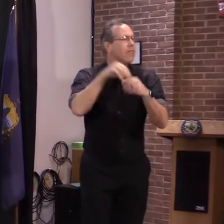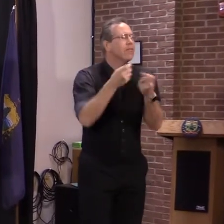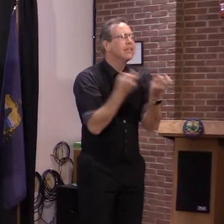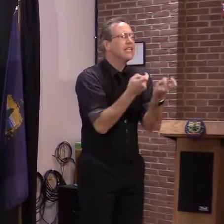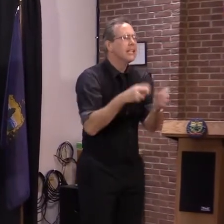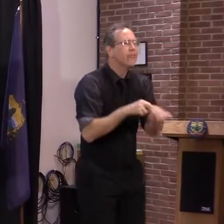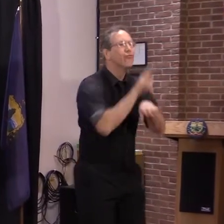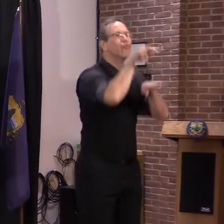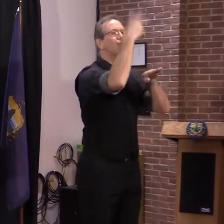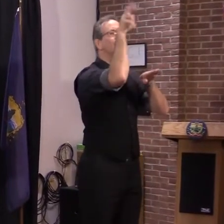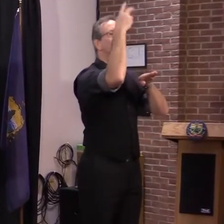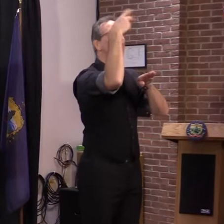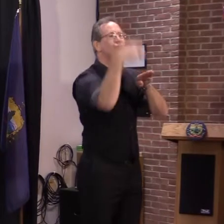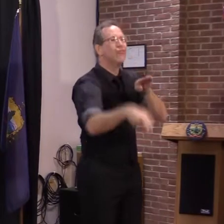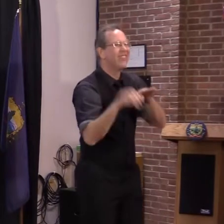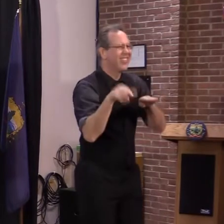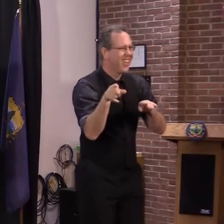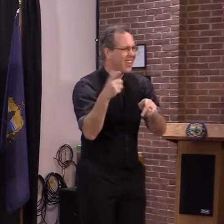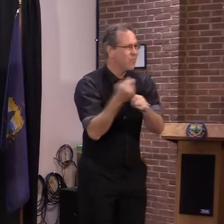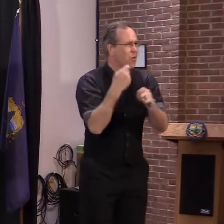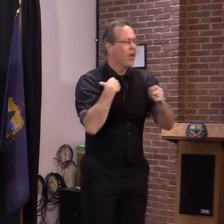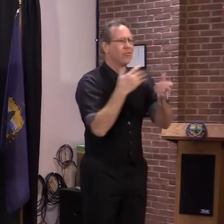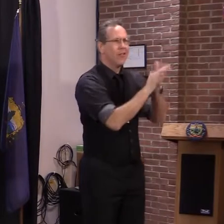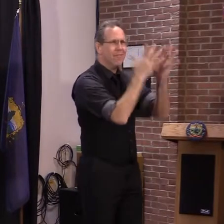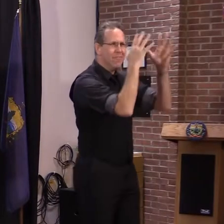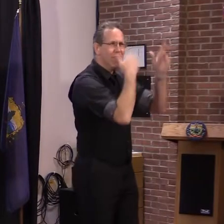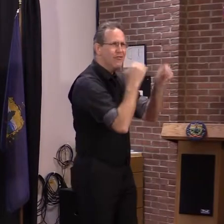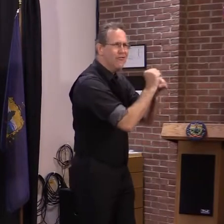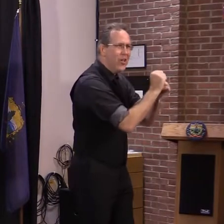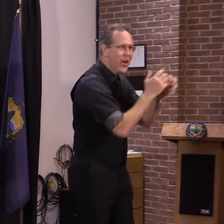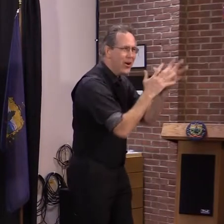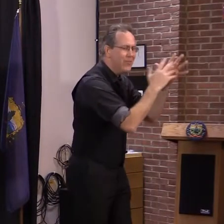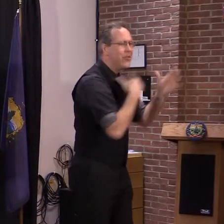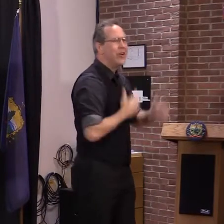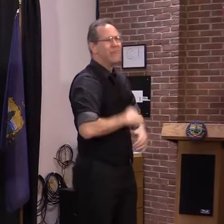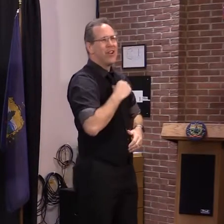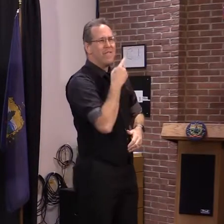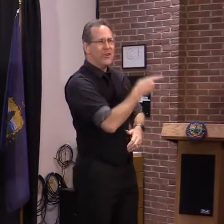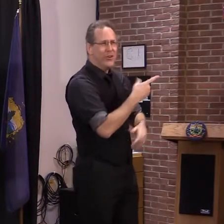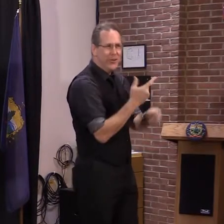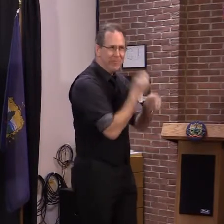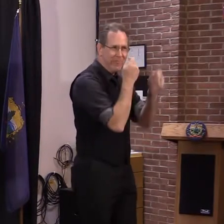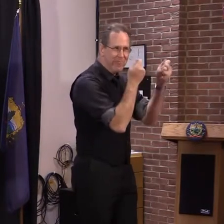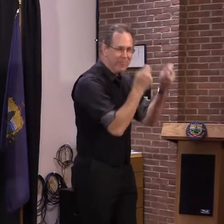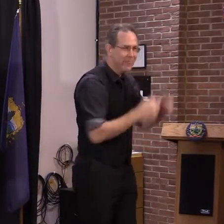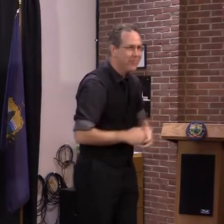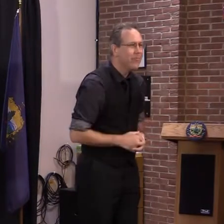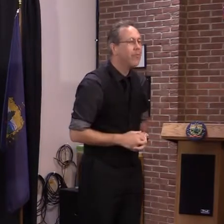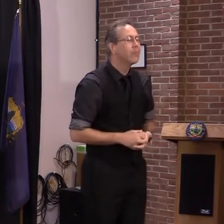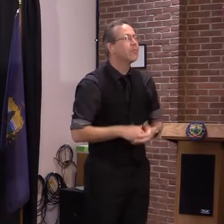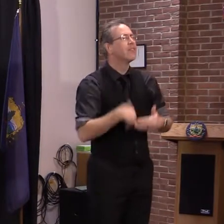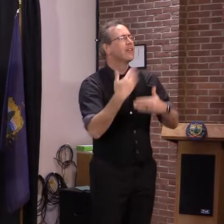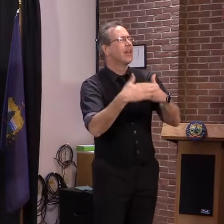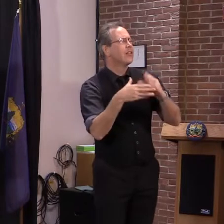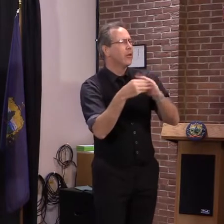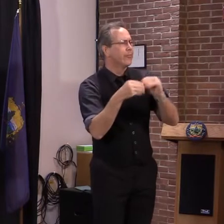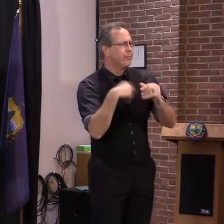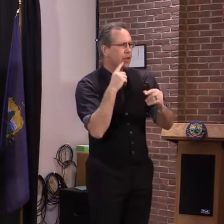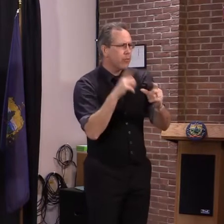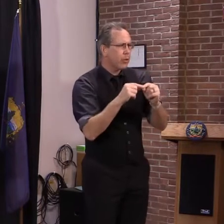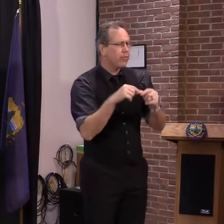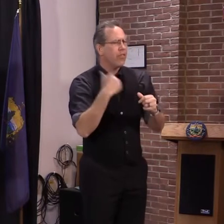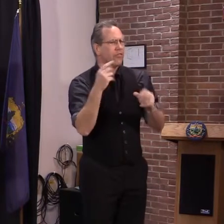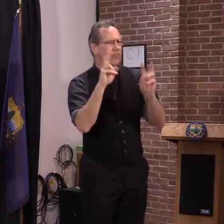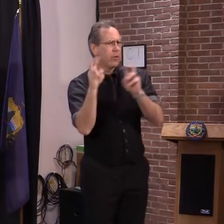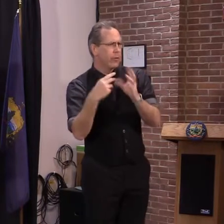with all our Olympians when they return. We've got a few topics to cover today, including tax